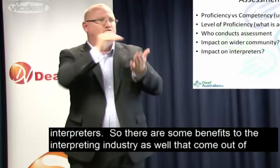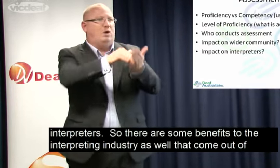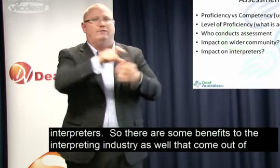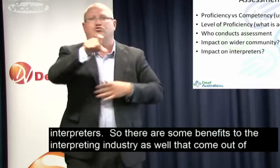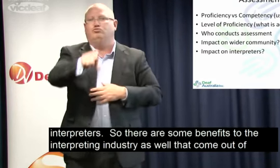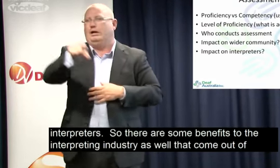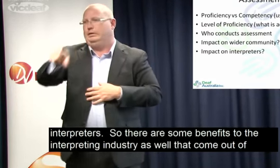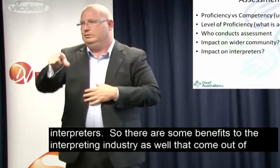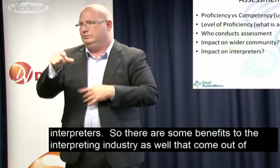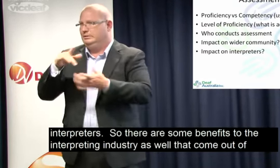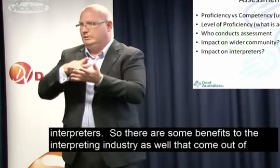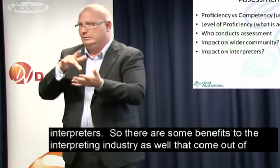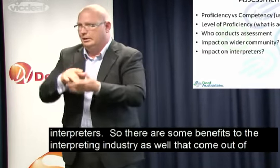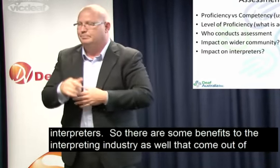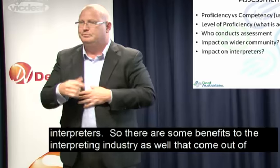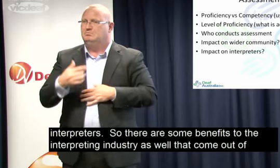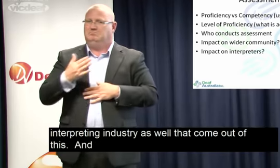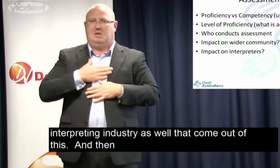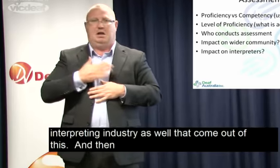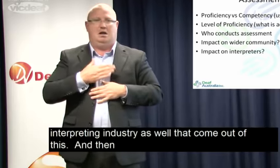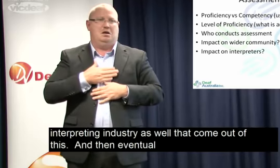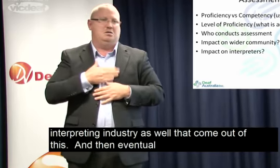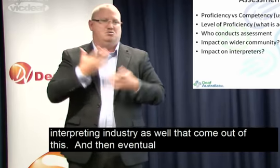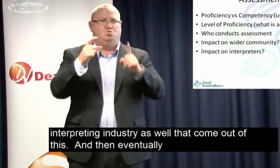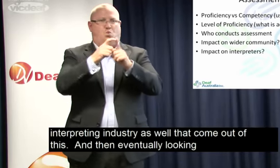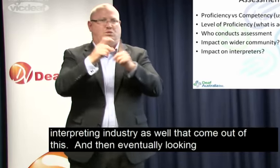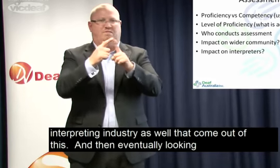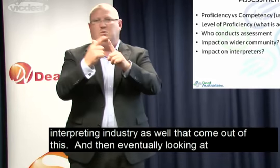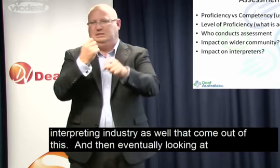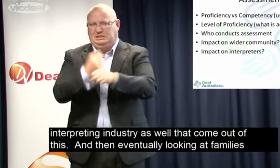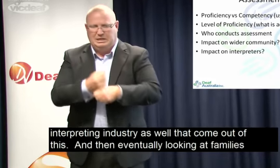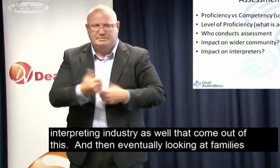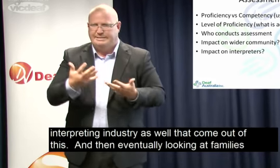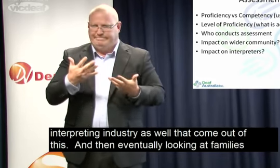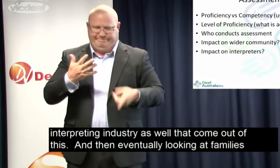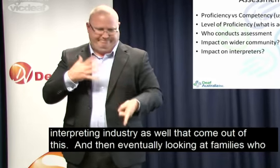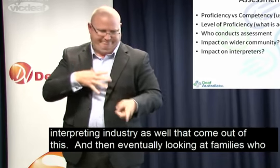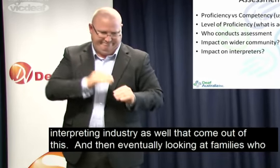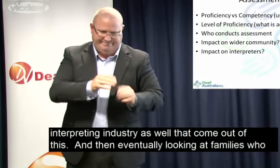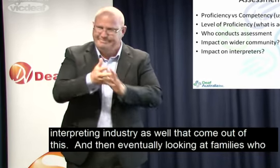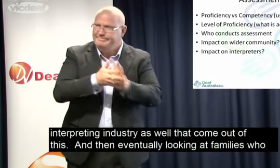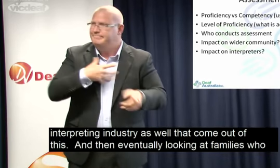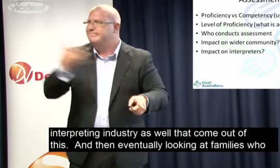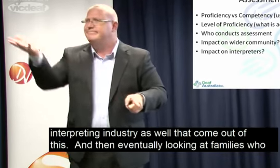And then eventually looking at families who perhaps arrive at a childcare centre or a creche. If their